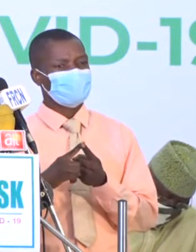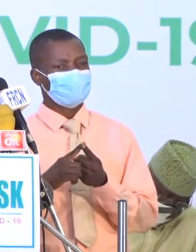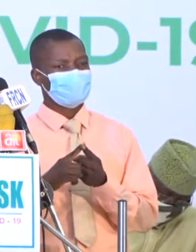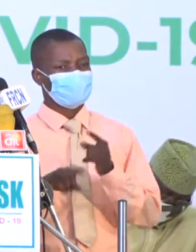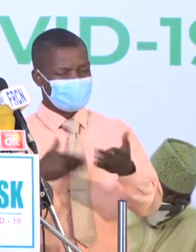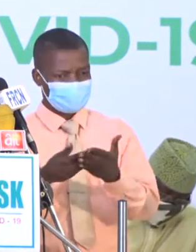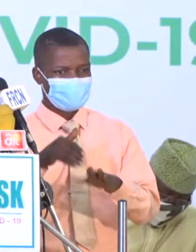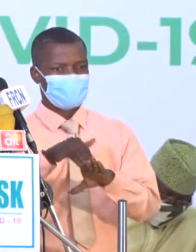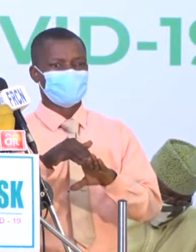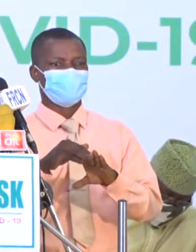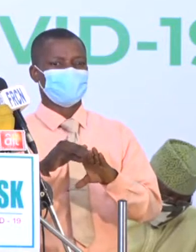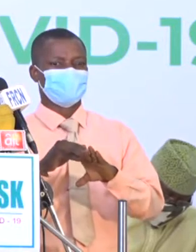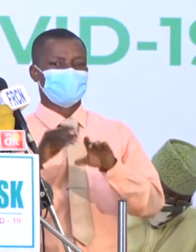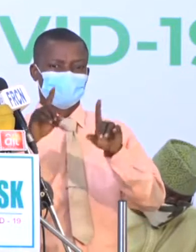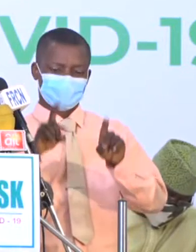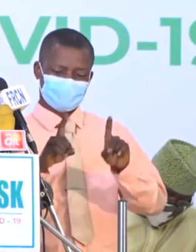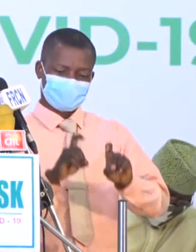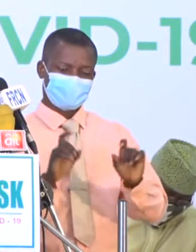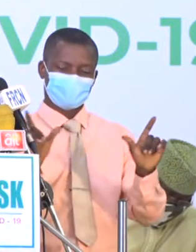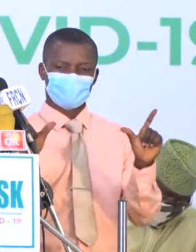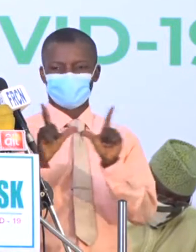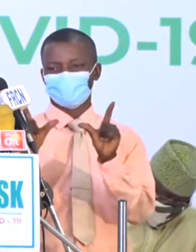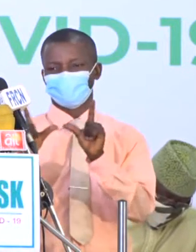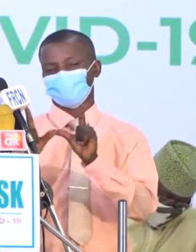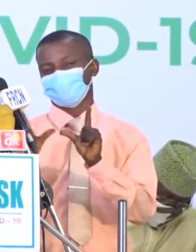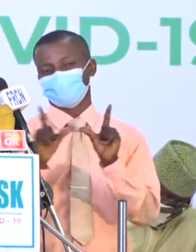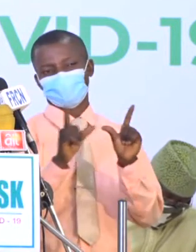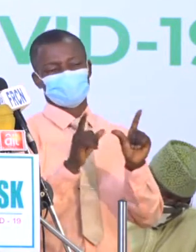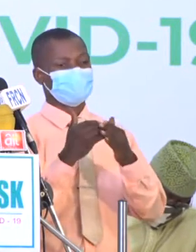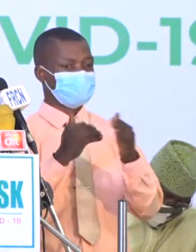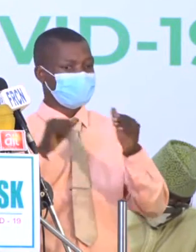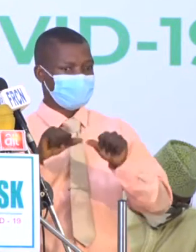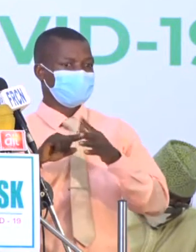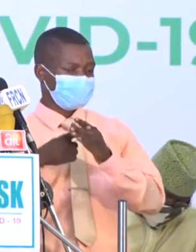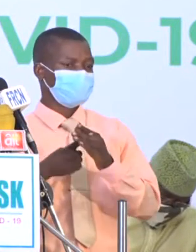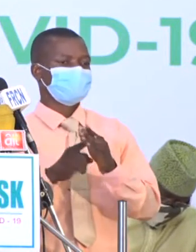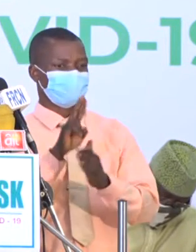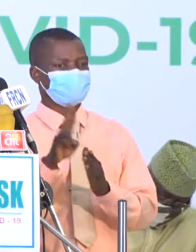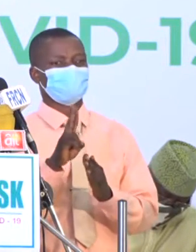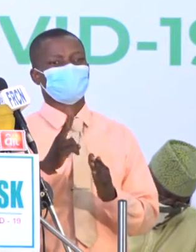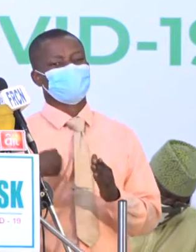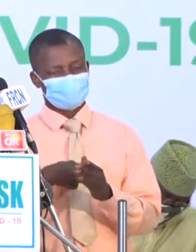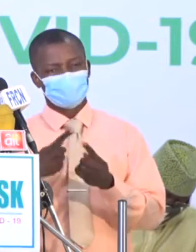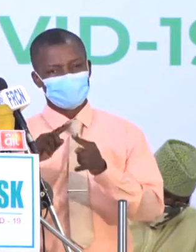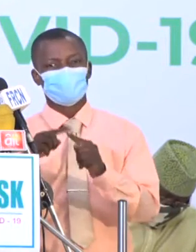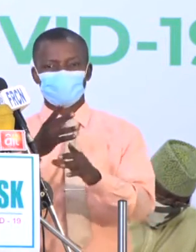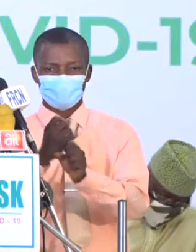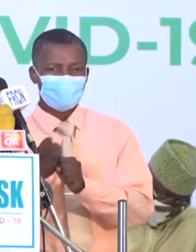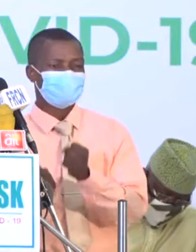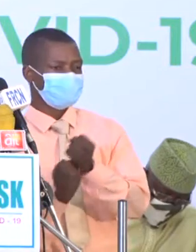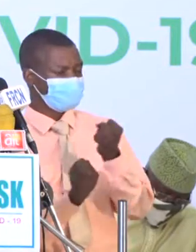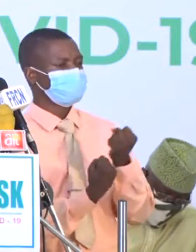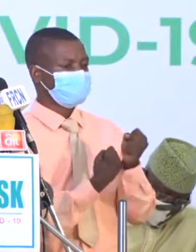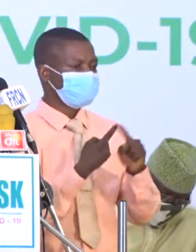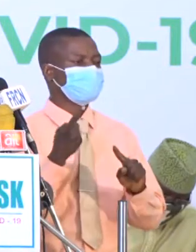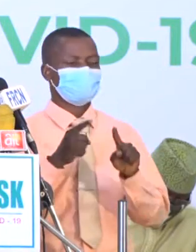trials before they can be used. We shall be seeking sponsorship, perhaps from the private sector or any